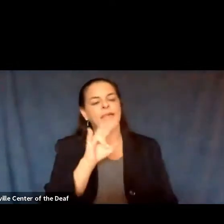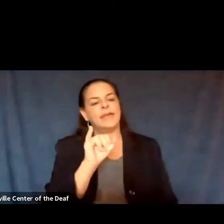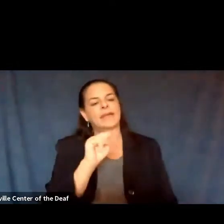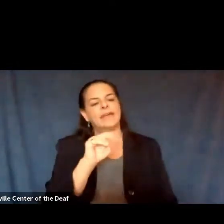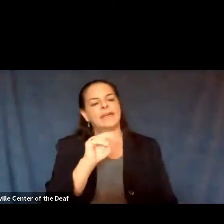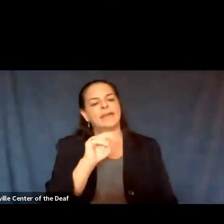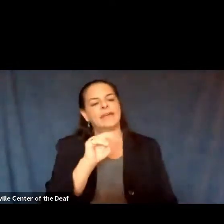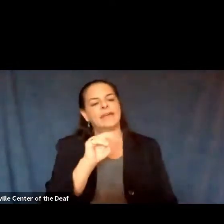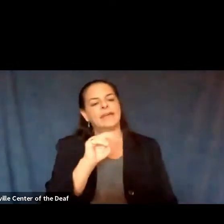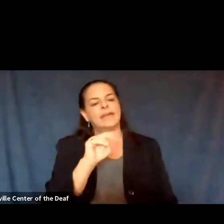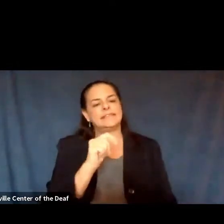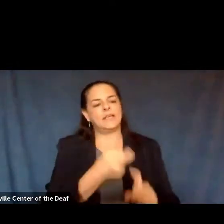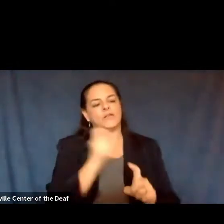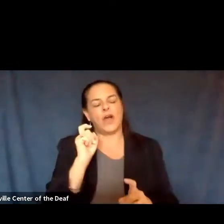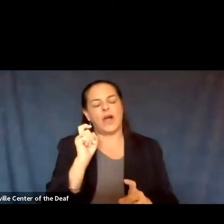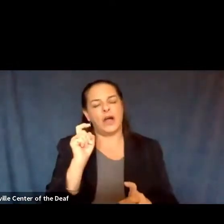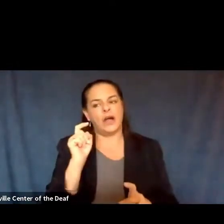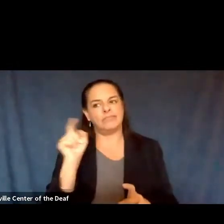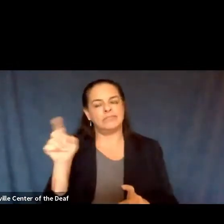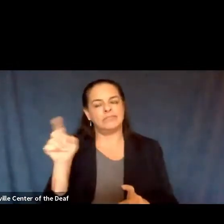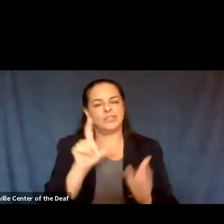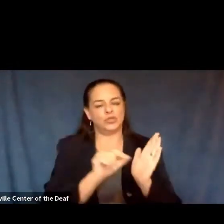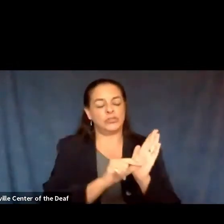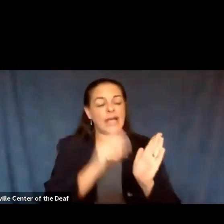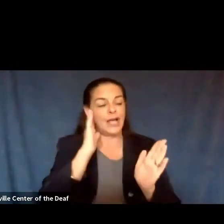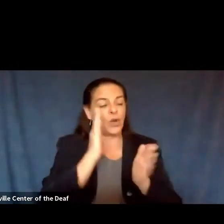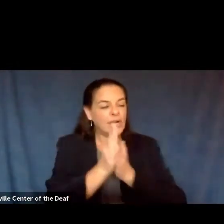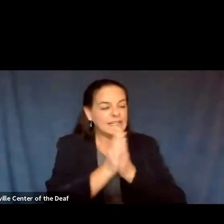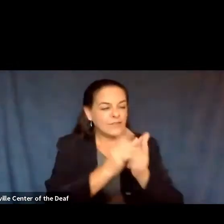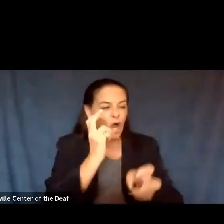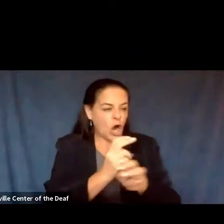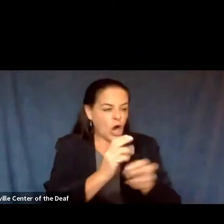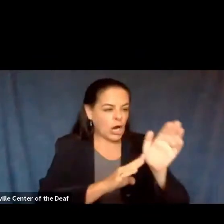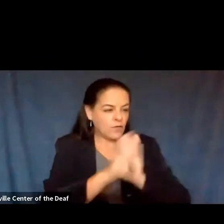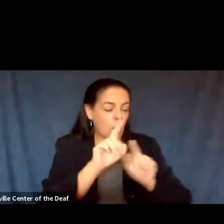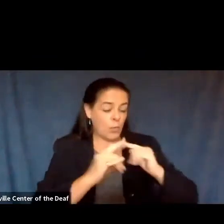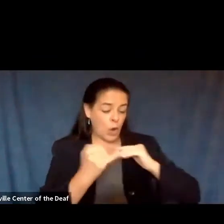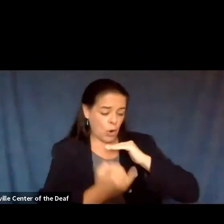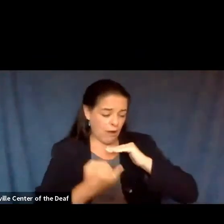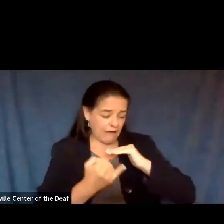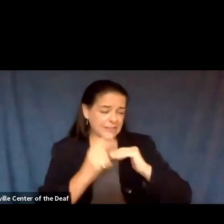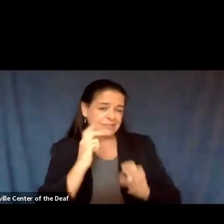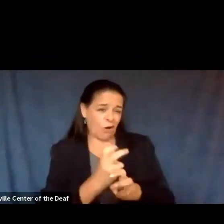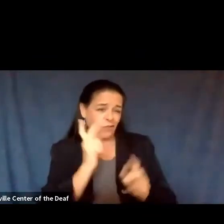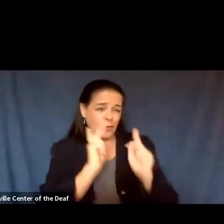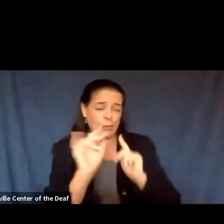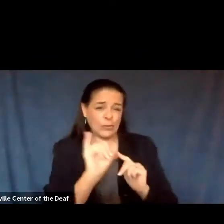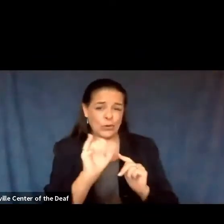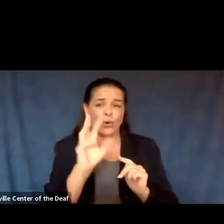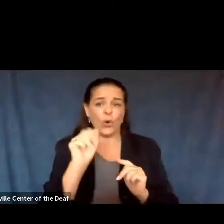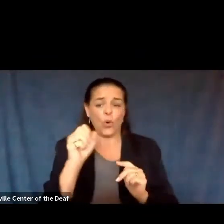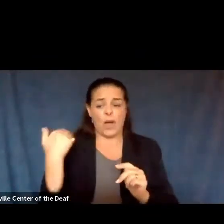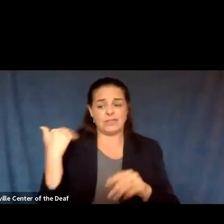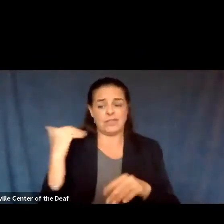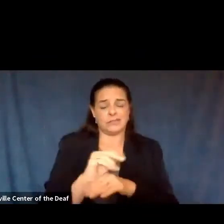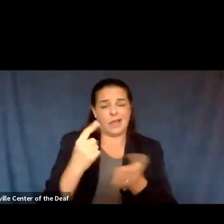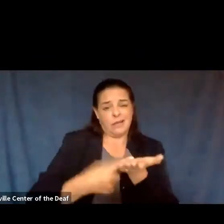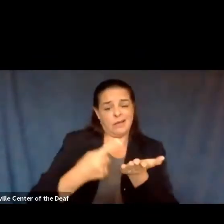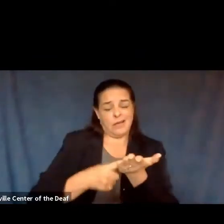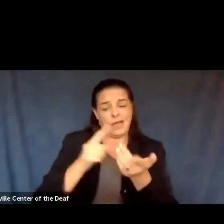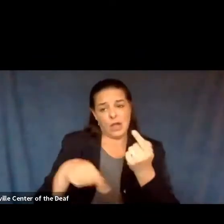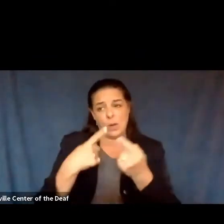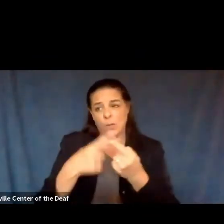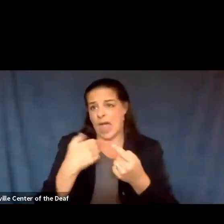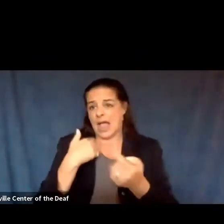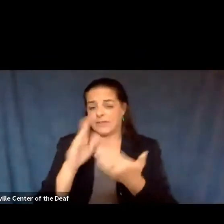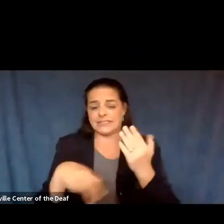Sentinel, I know that incentives are hard to develop, but quarantine and isolation are also hard for people. There was discussion last night about putting some